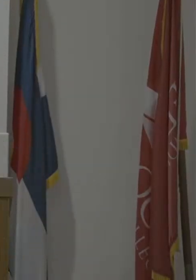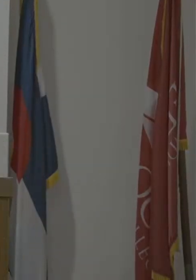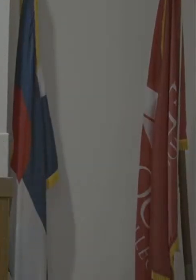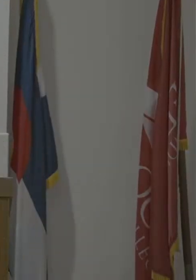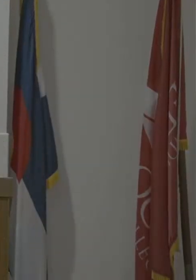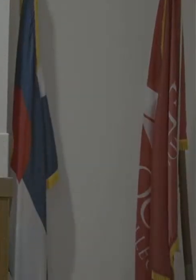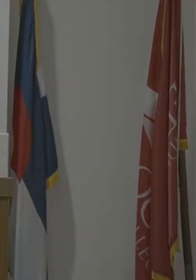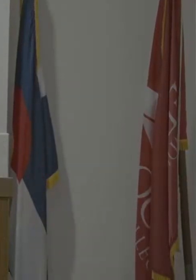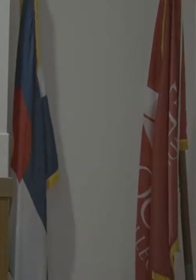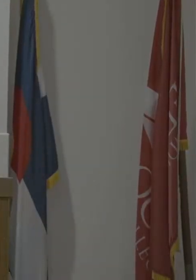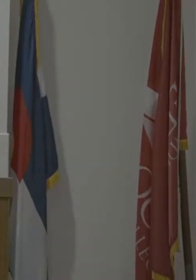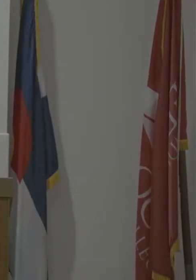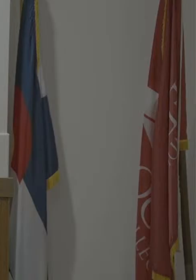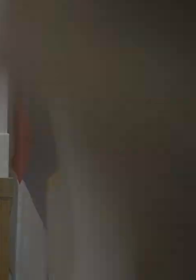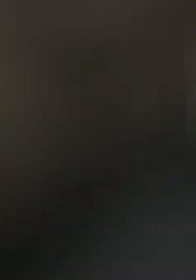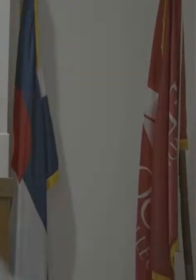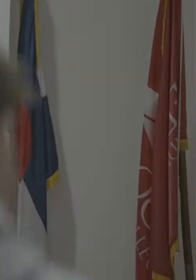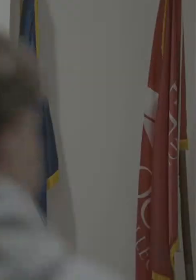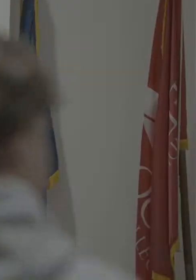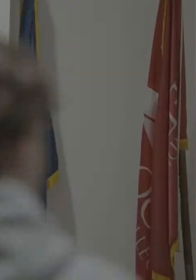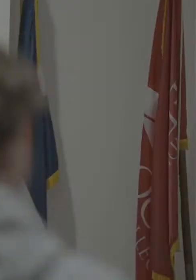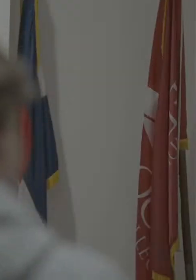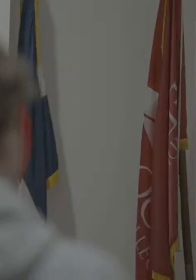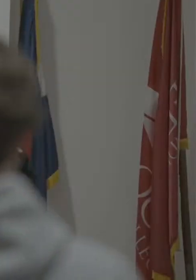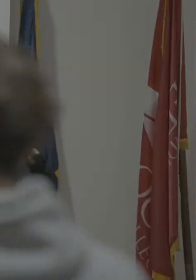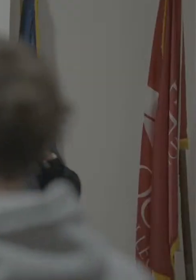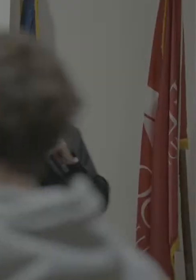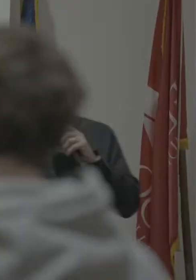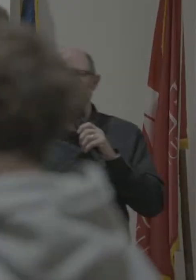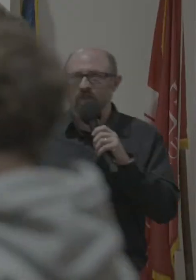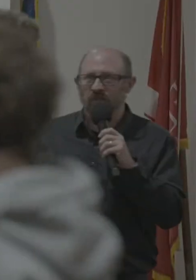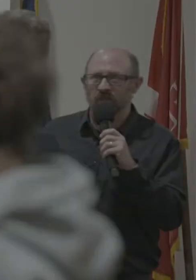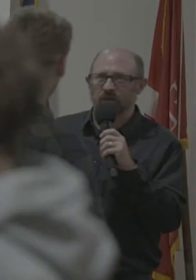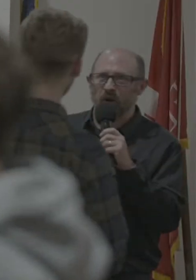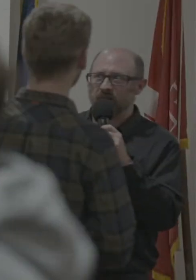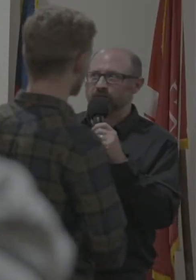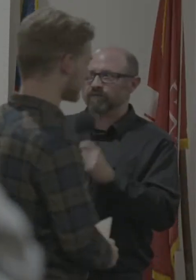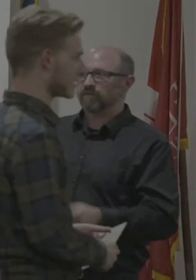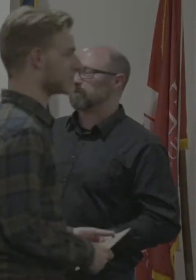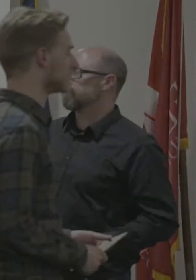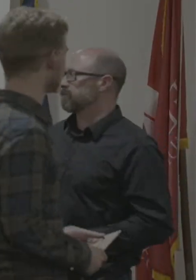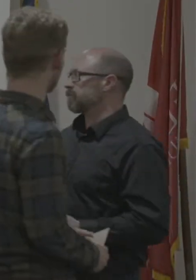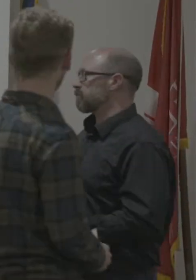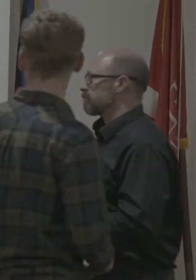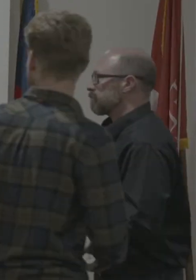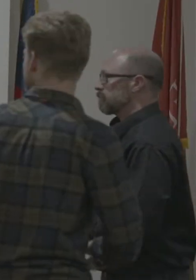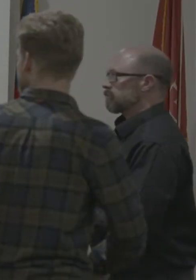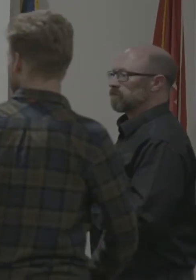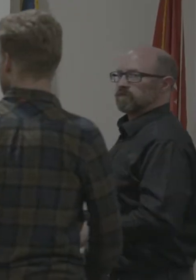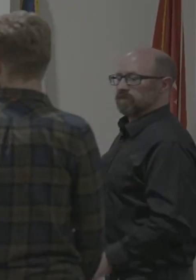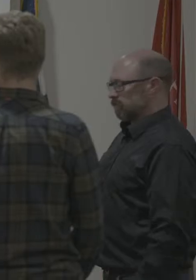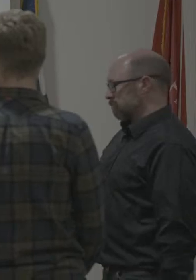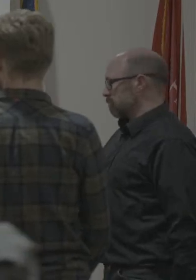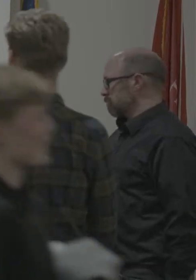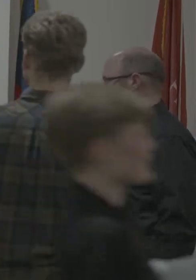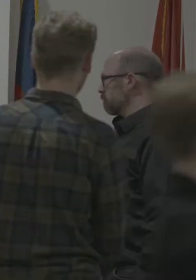Joe, who's right here, is going to take us down there to show us the department.